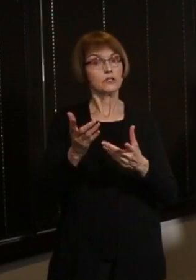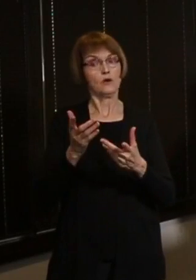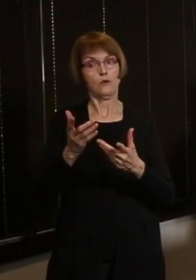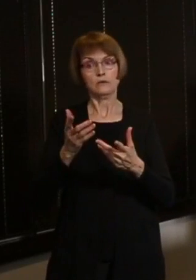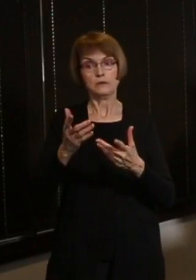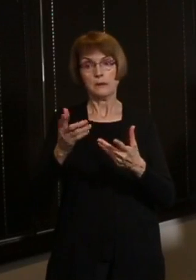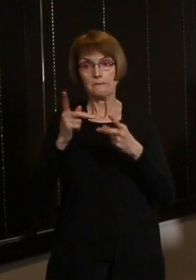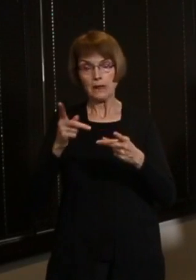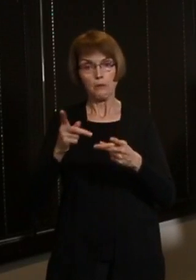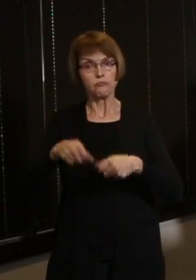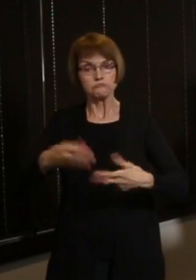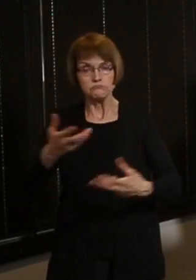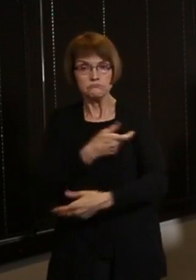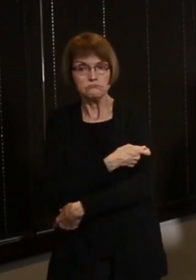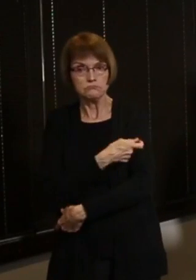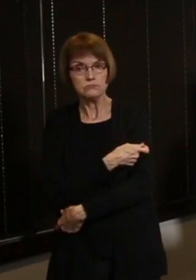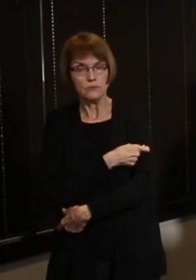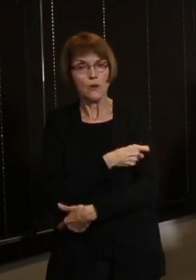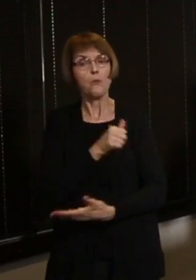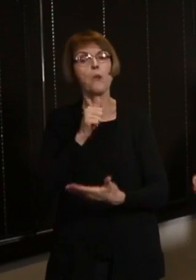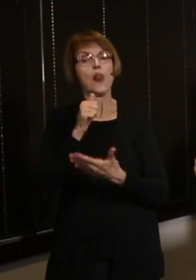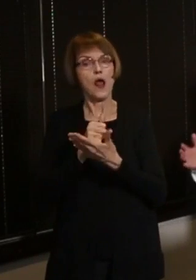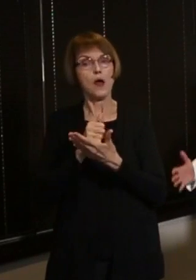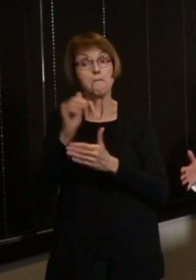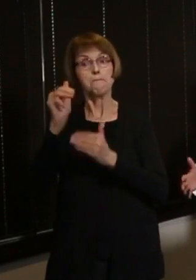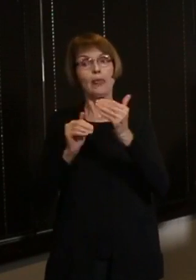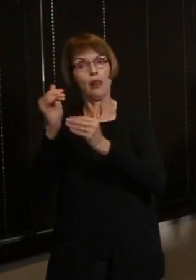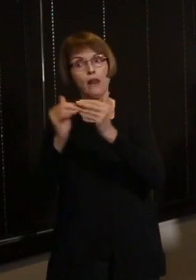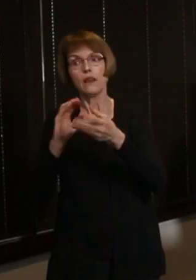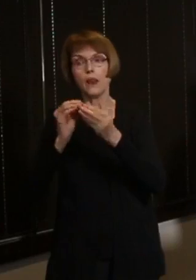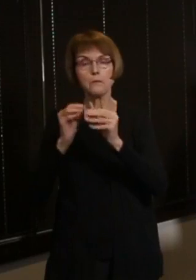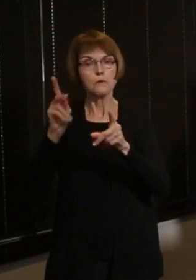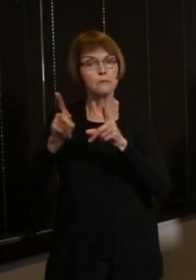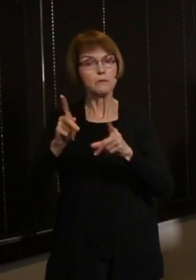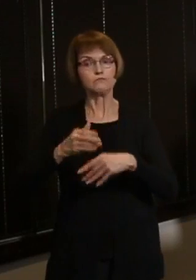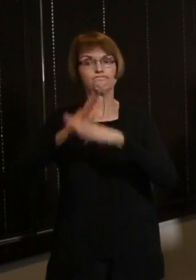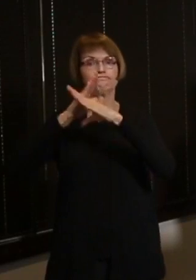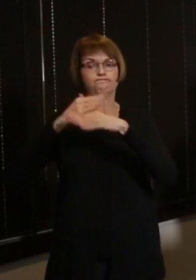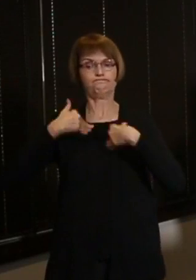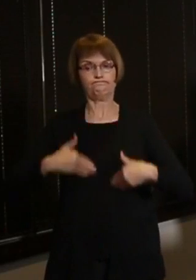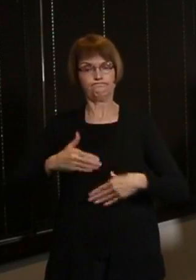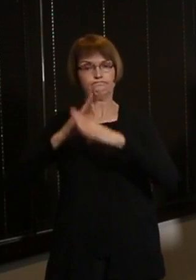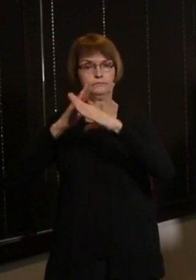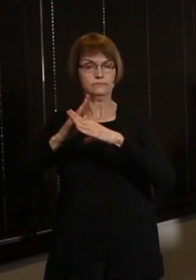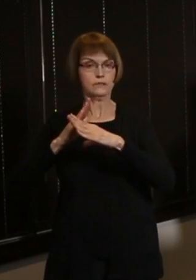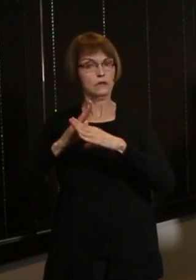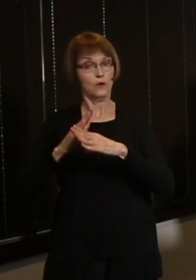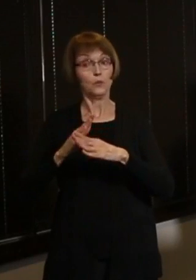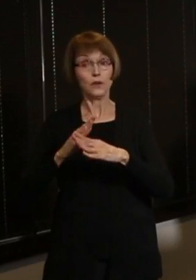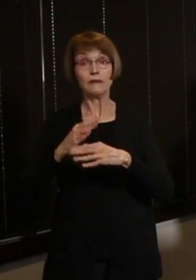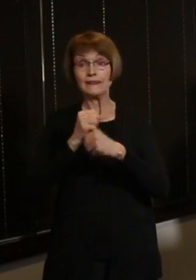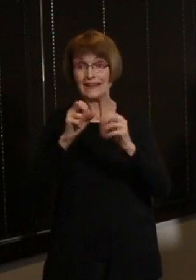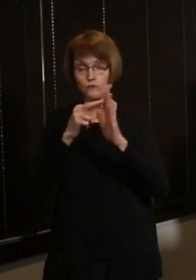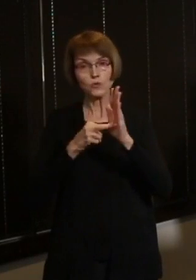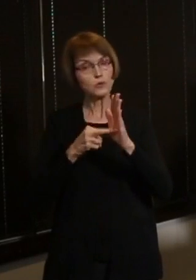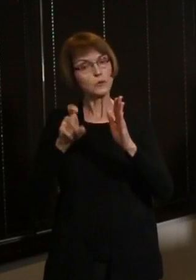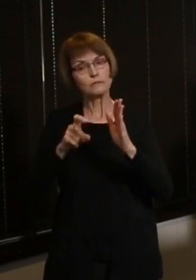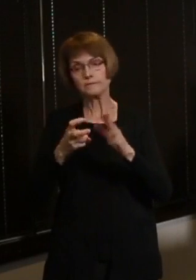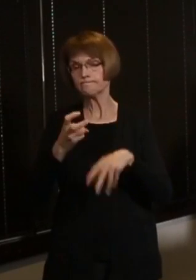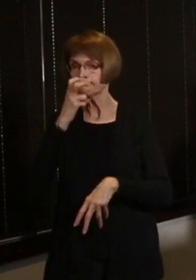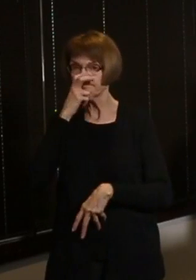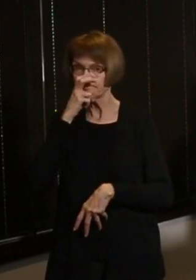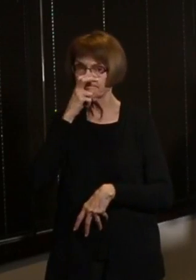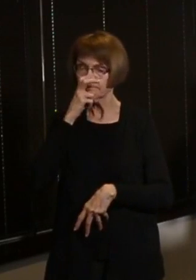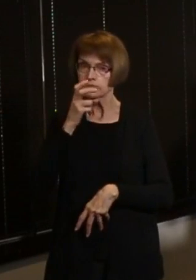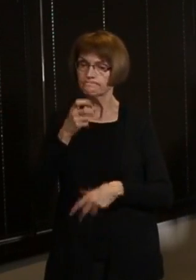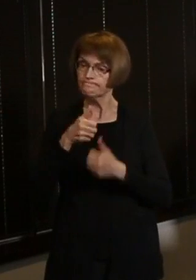to that immunity within the population. So yes, we still need to be doubling down on all of those issues. We